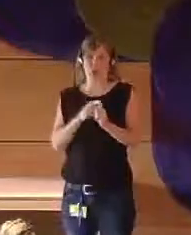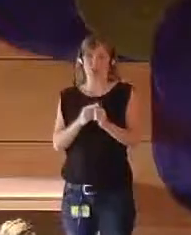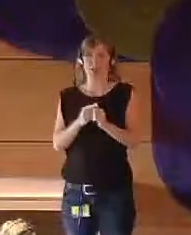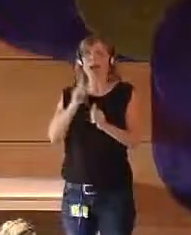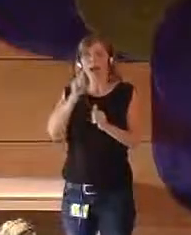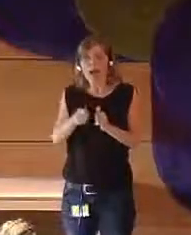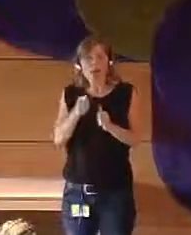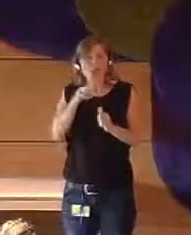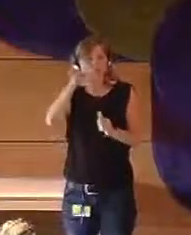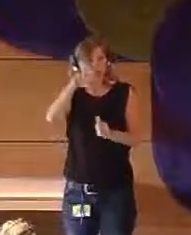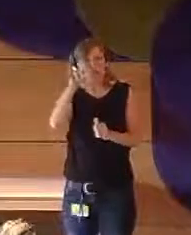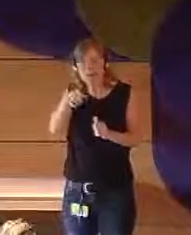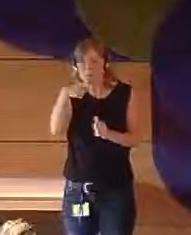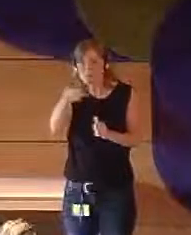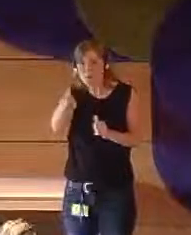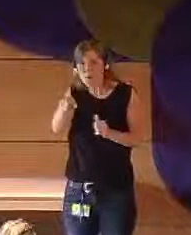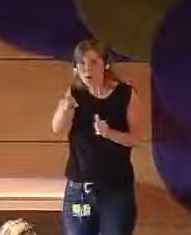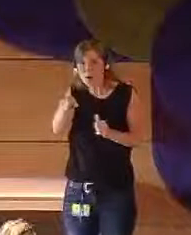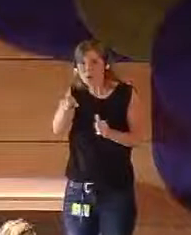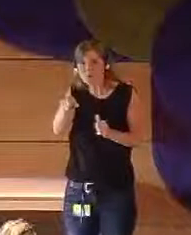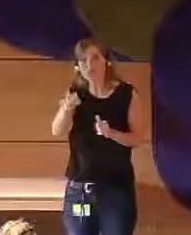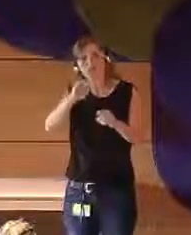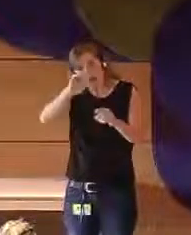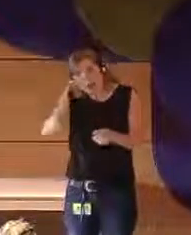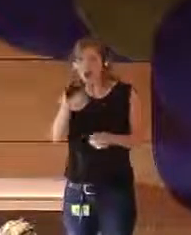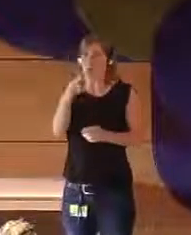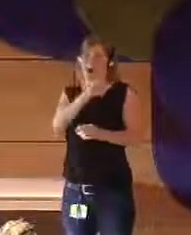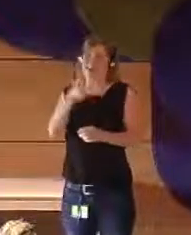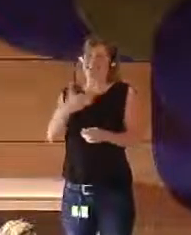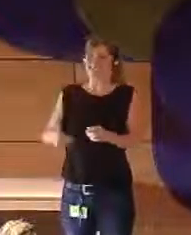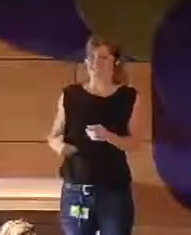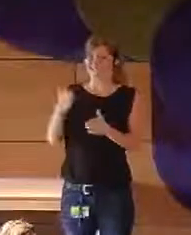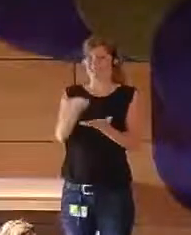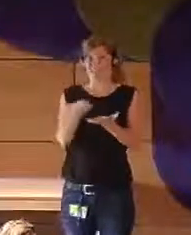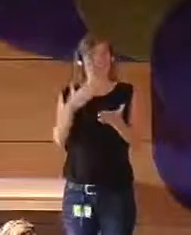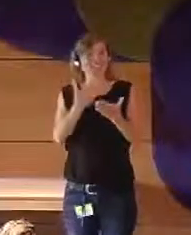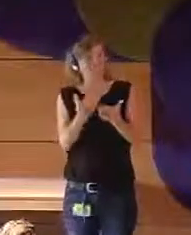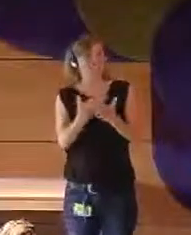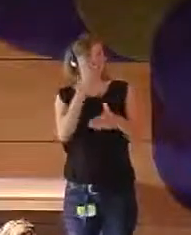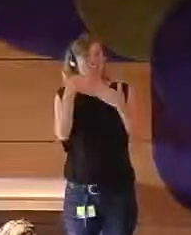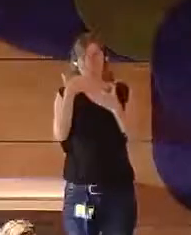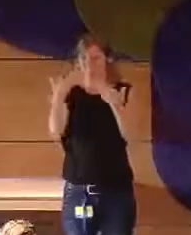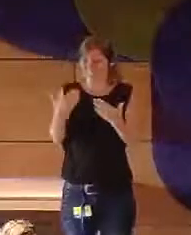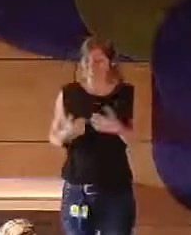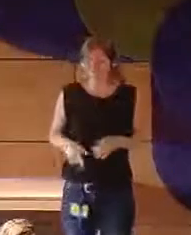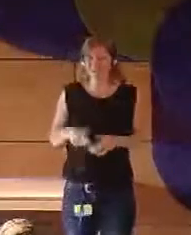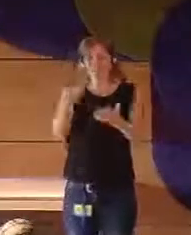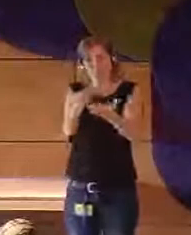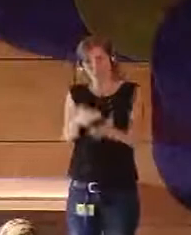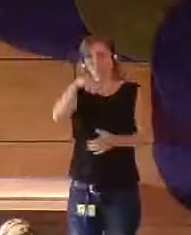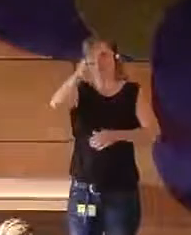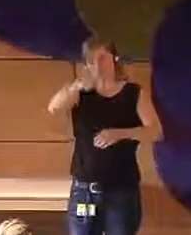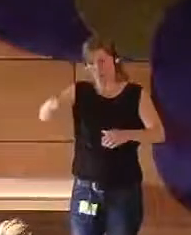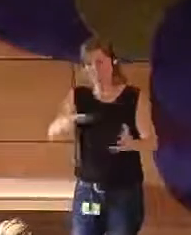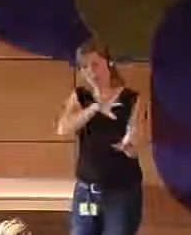exception, comes from Anglo-Saxon, from Germany. So thank you very much indeed. I'm not going to use any words like Nancy did. We did have a discussion about me